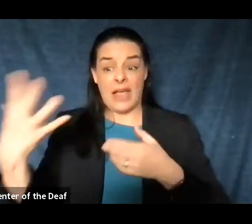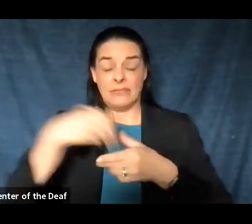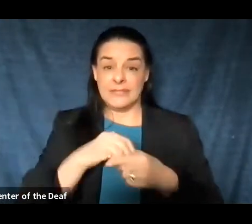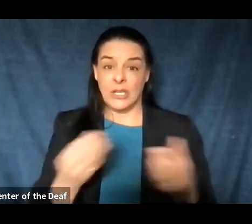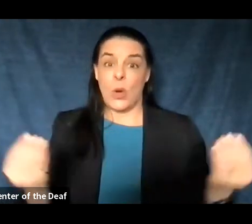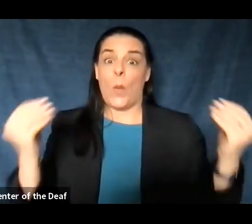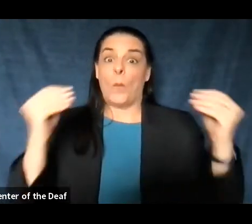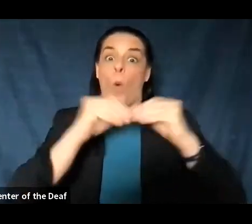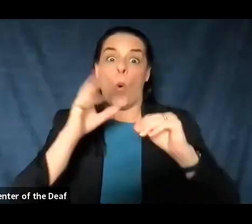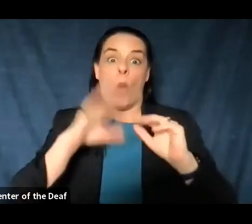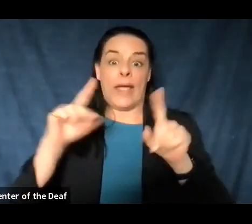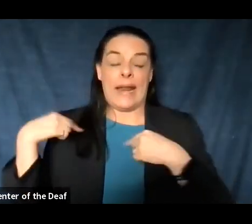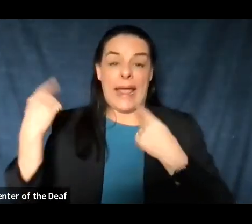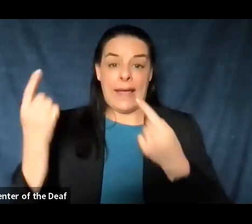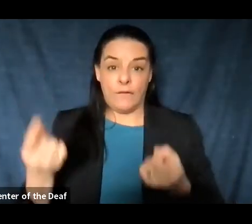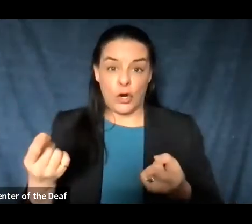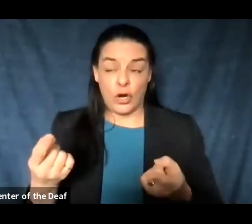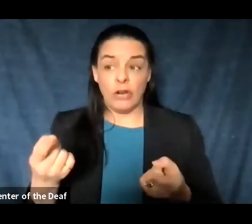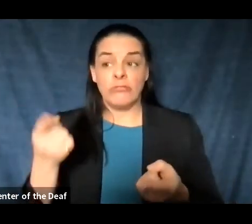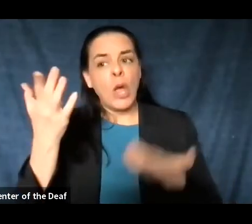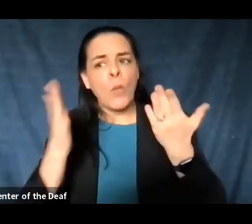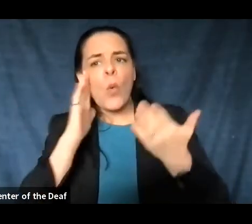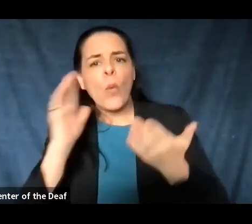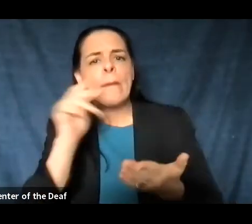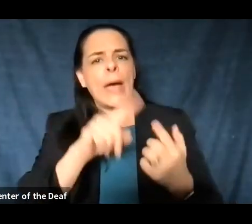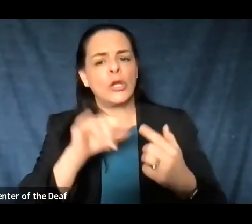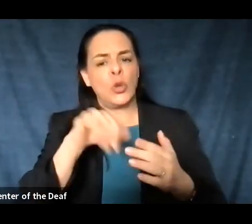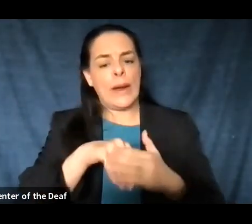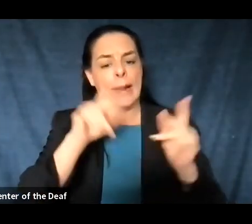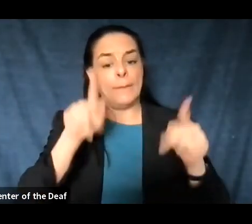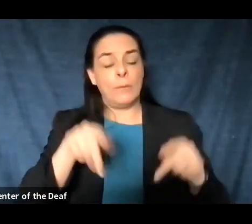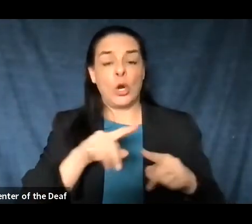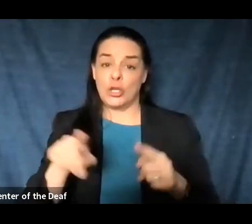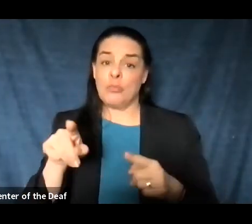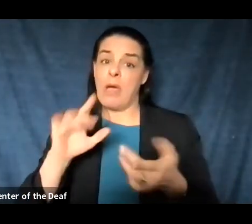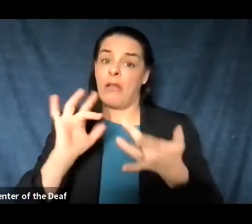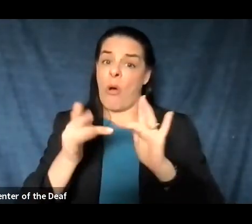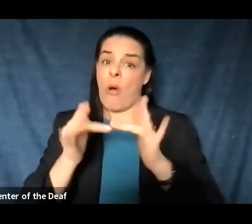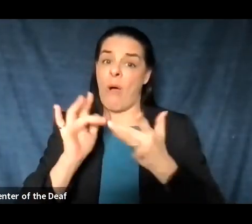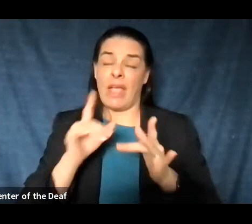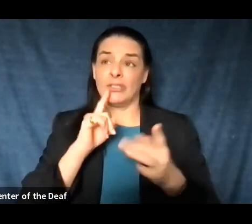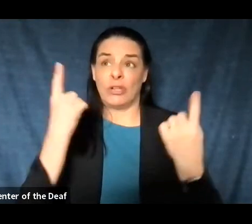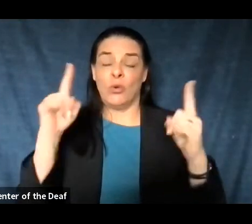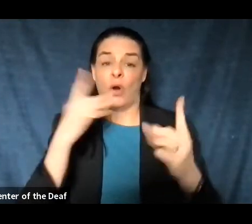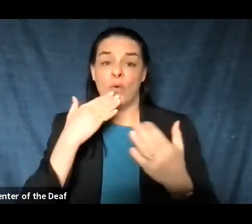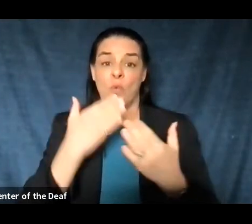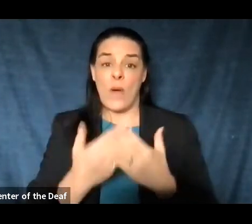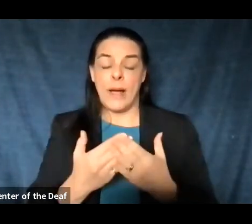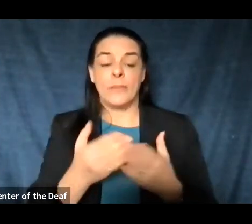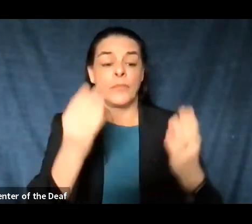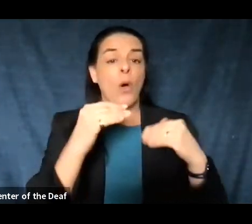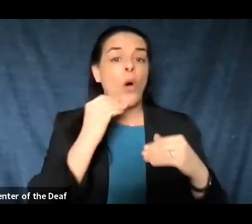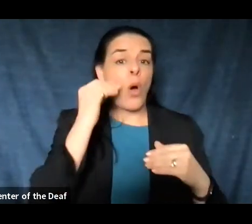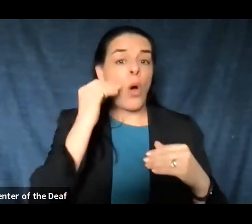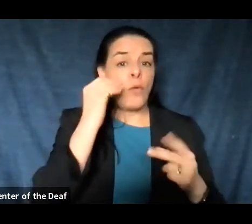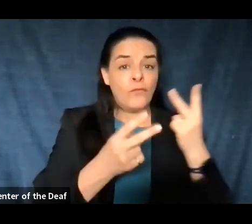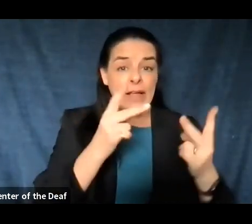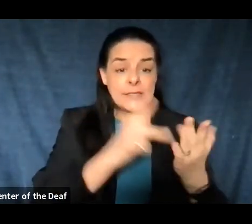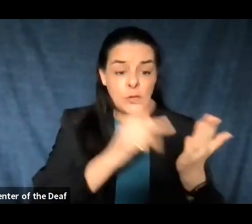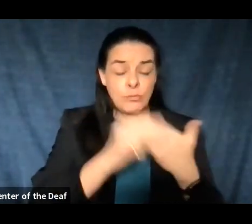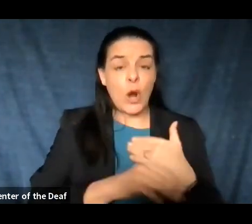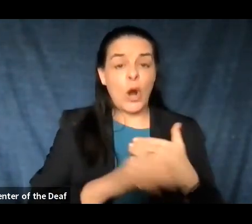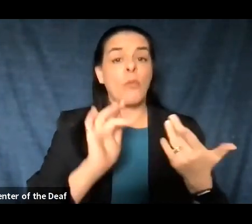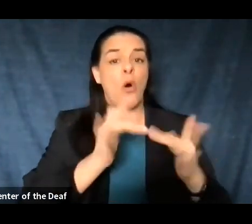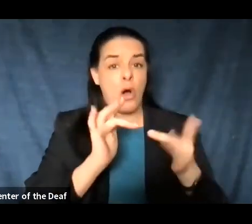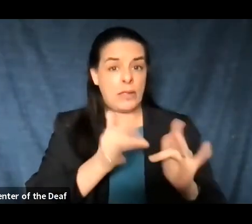to, they probably will go back to in person, but it's really worked well. And our home visiting programs are now virtual, and the parents, the